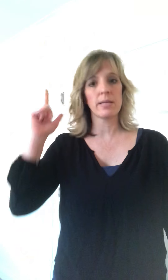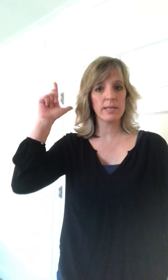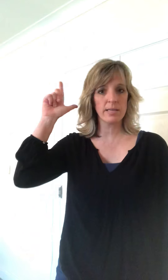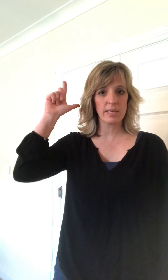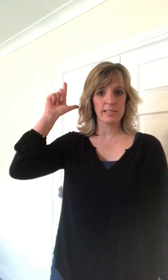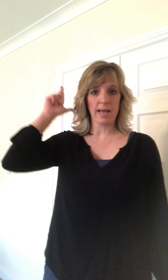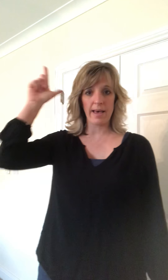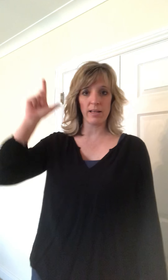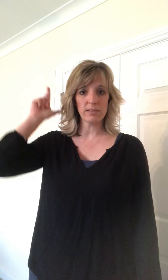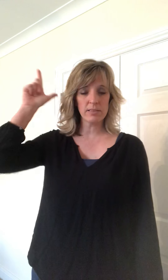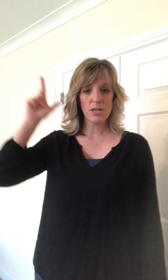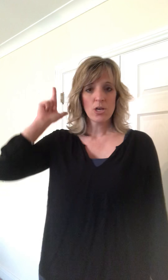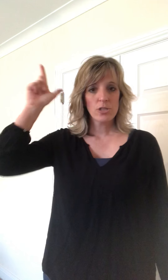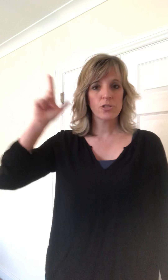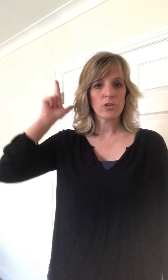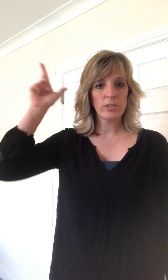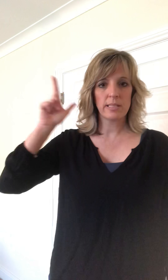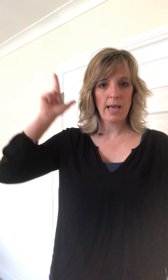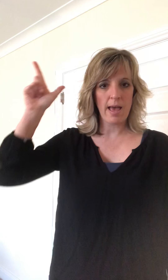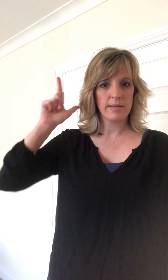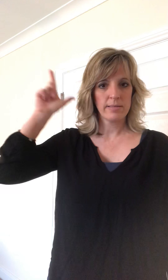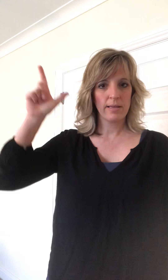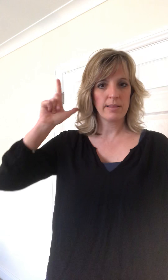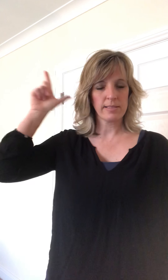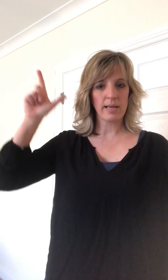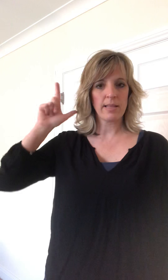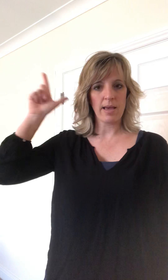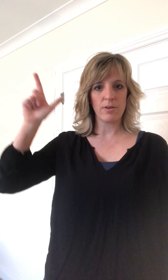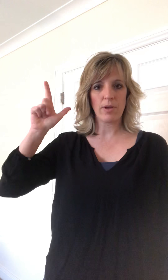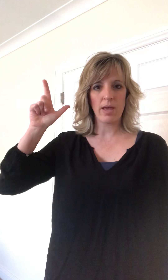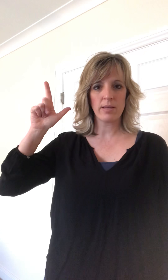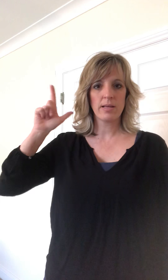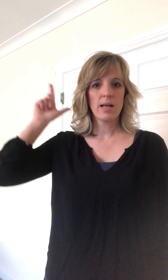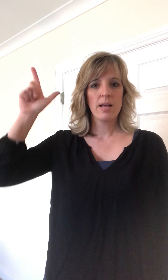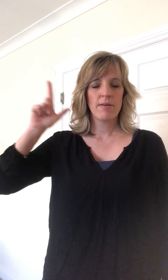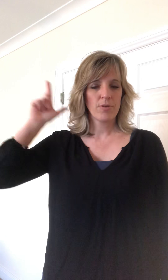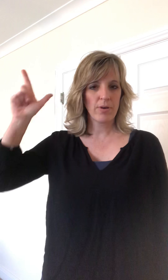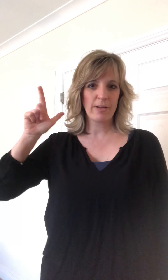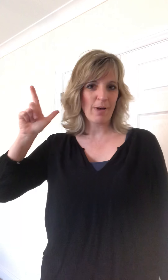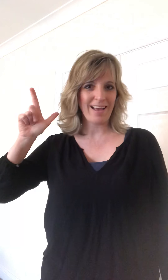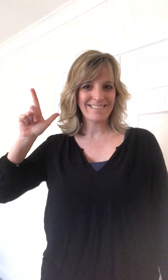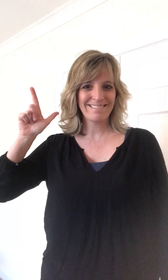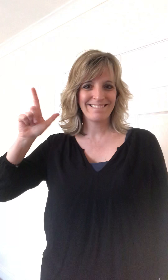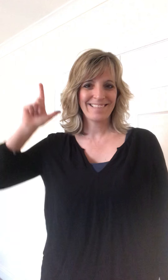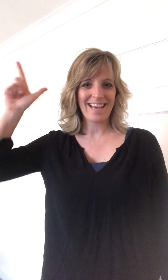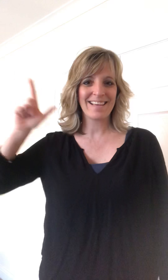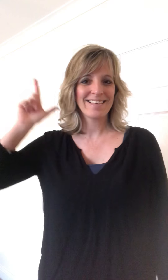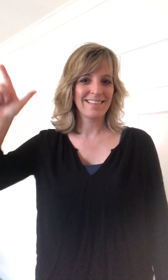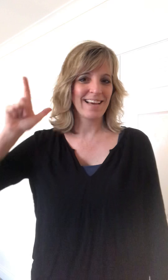London is the L circled at the head, at the side of the head, okay? No idea why, okay?